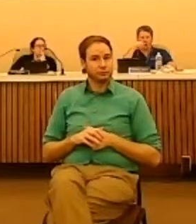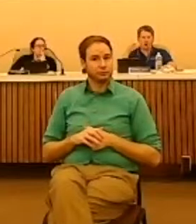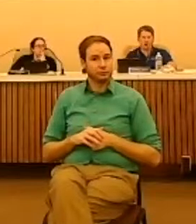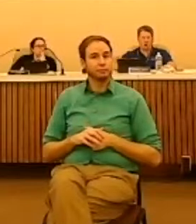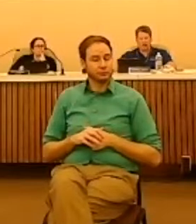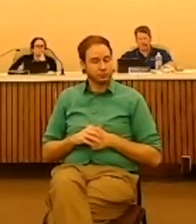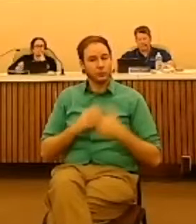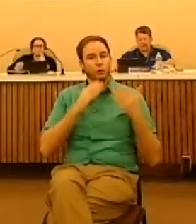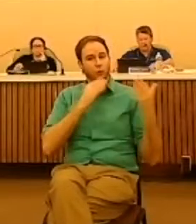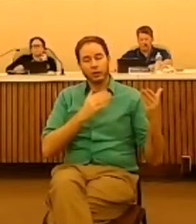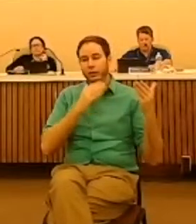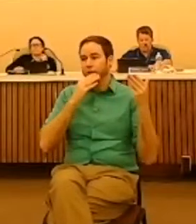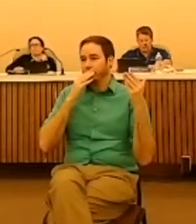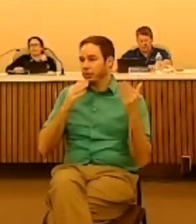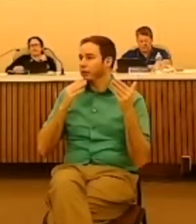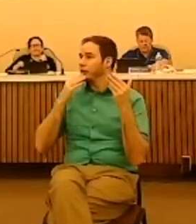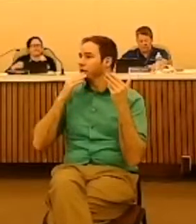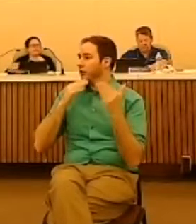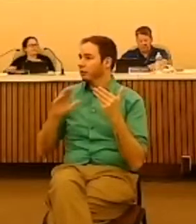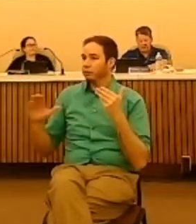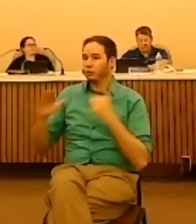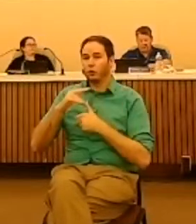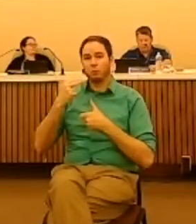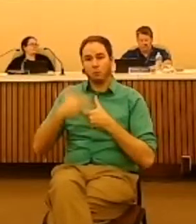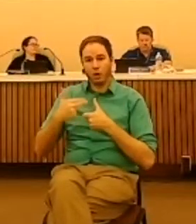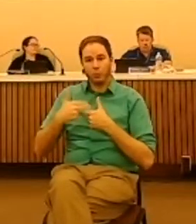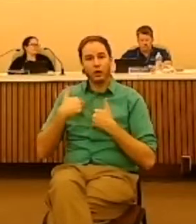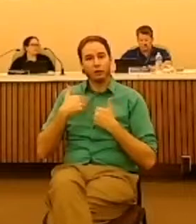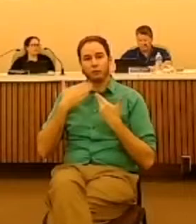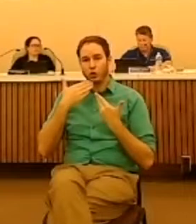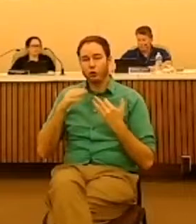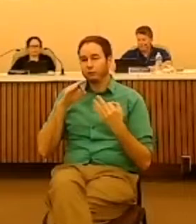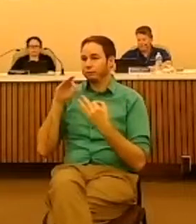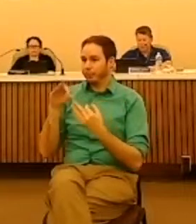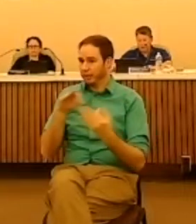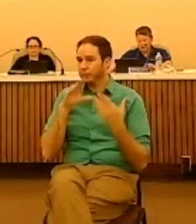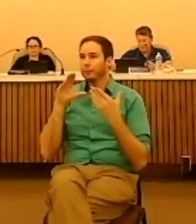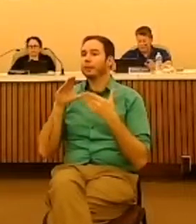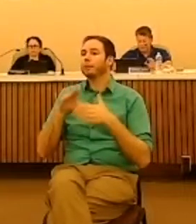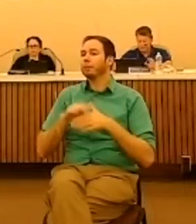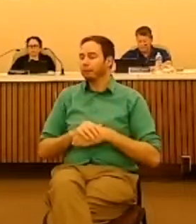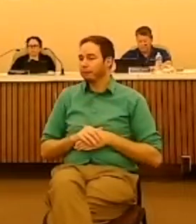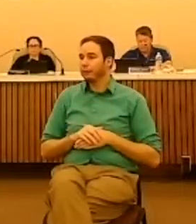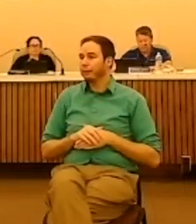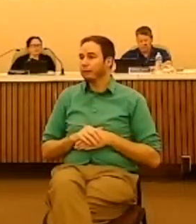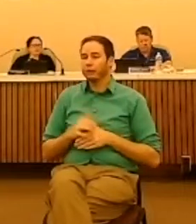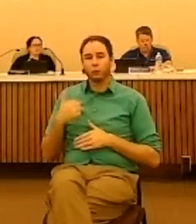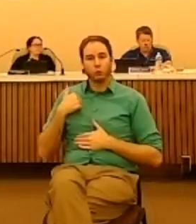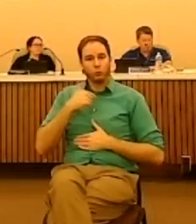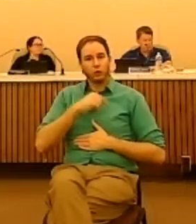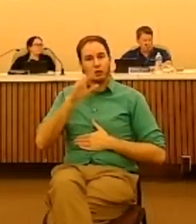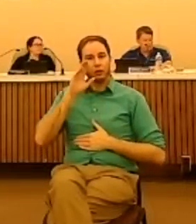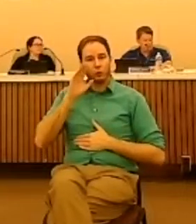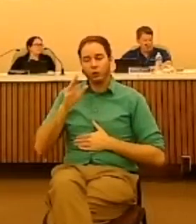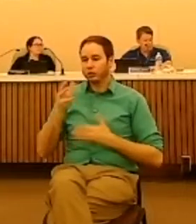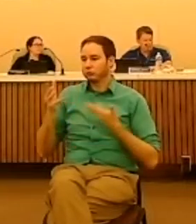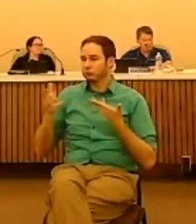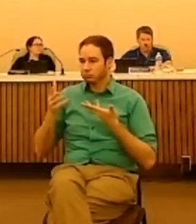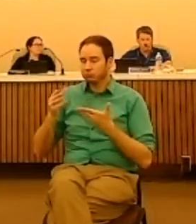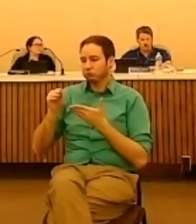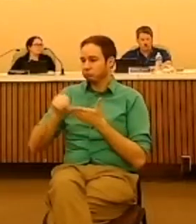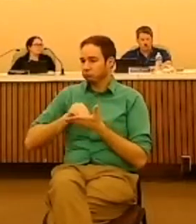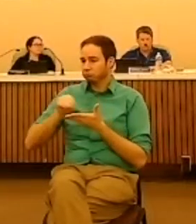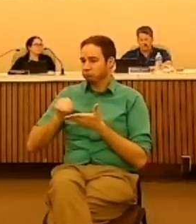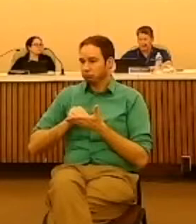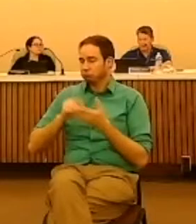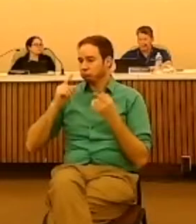Well, thank you very much for all your participation. We've got a lot of good points. We'll be working some of this up.